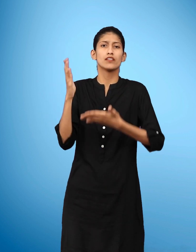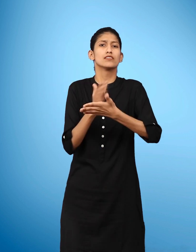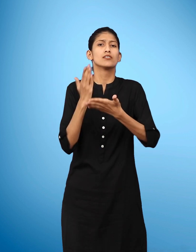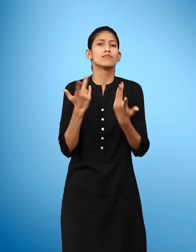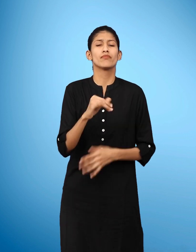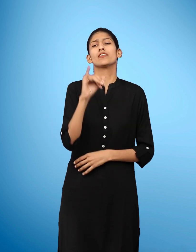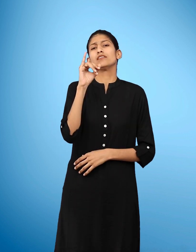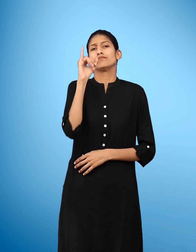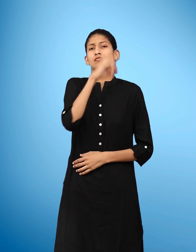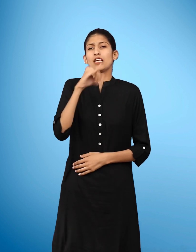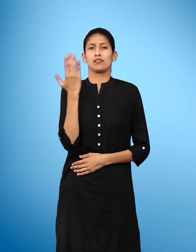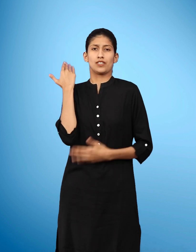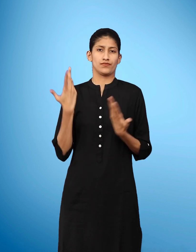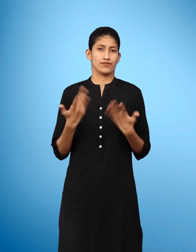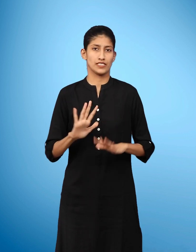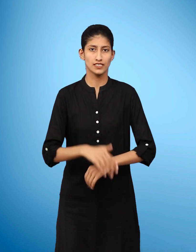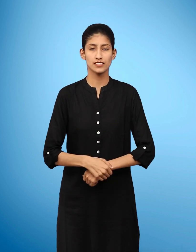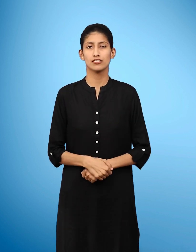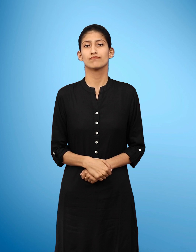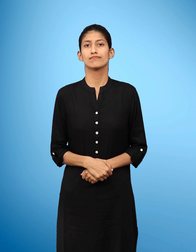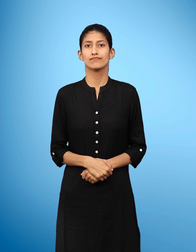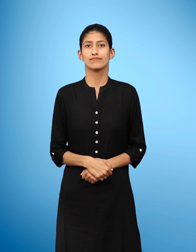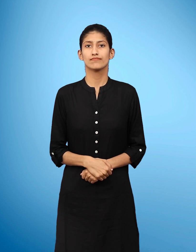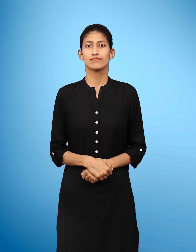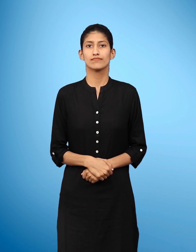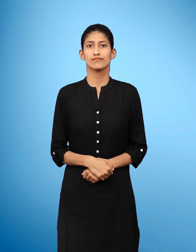Chapter 6, as well as famous monasteries.